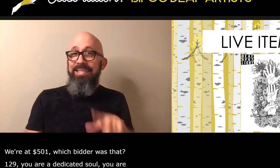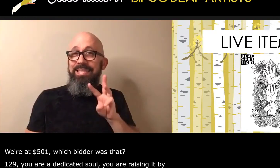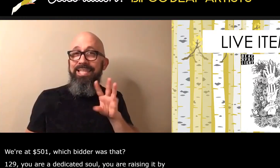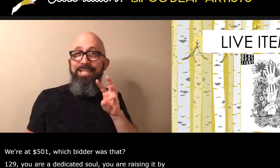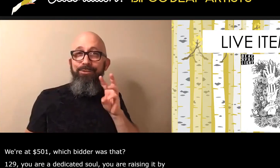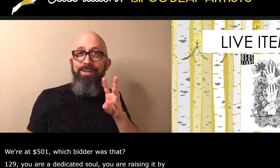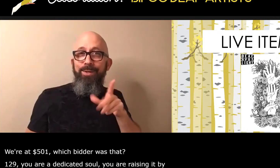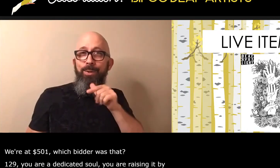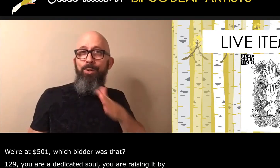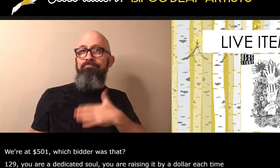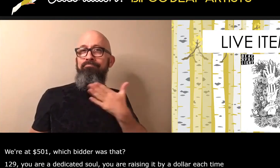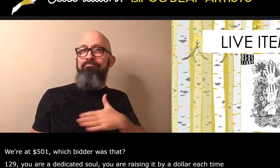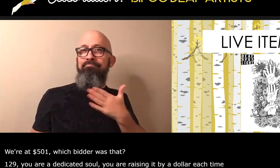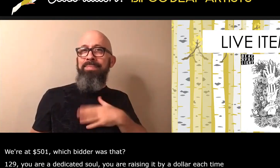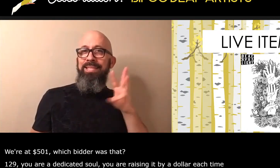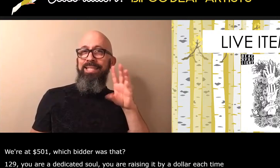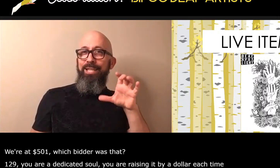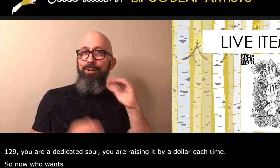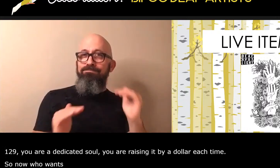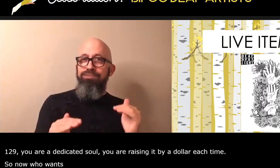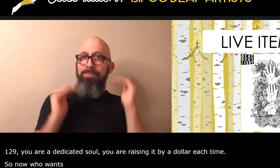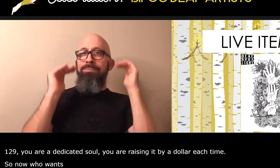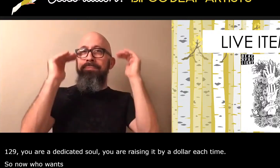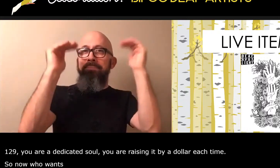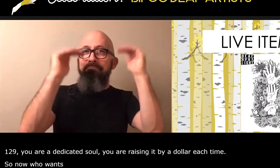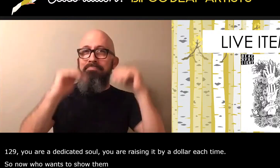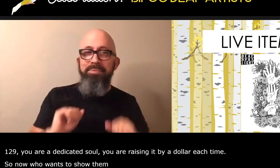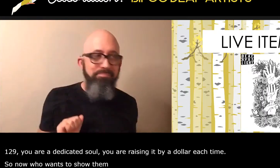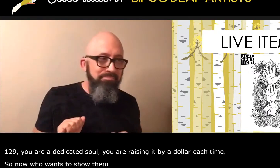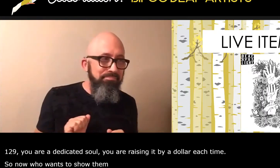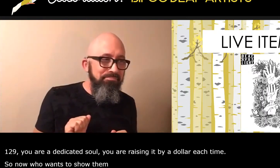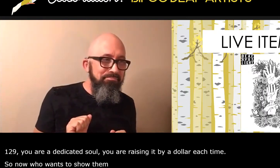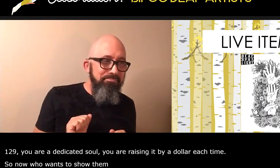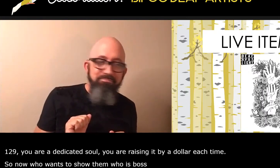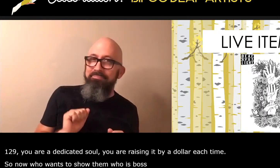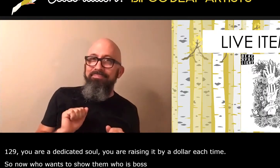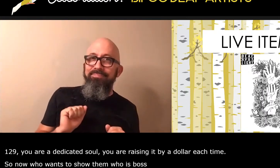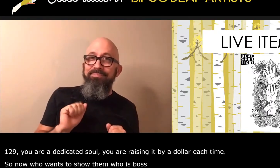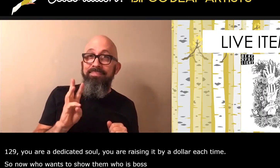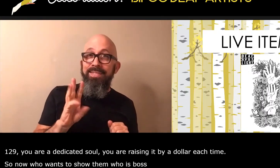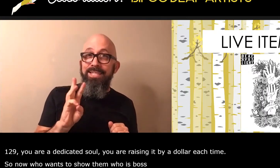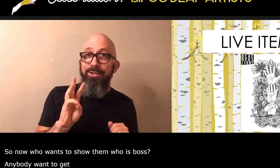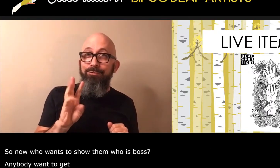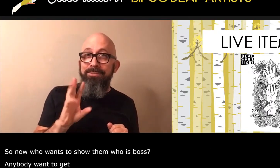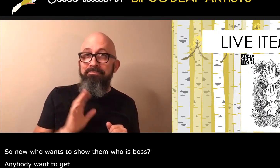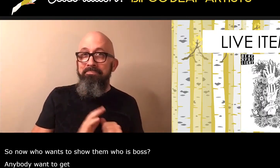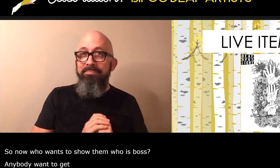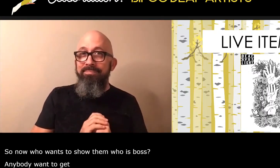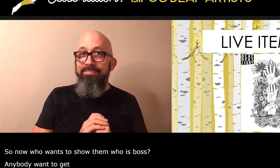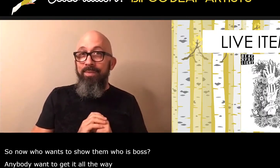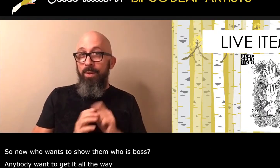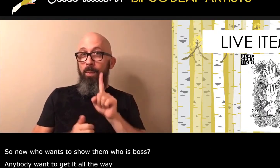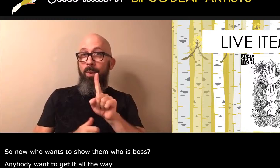So now who wants to show them who's boss? Anybody want to get it all the way up to 600?